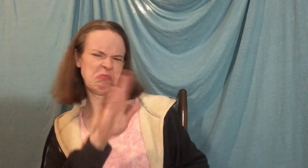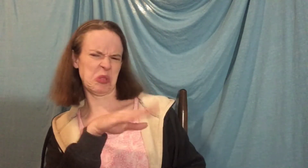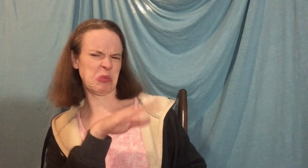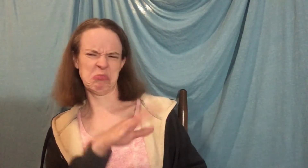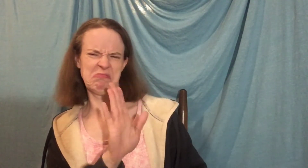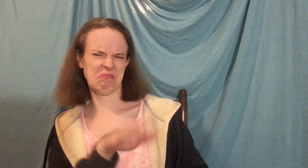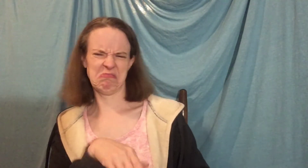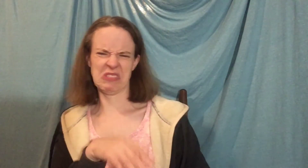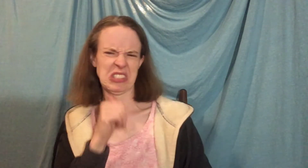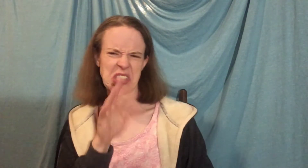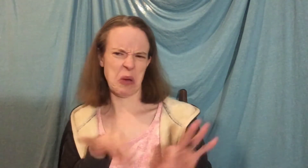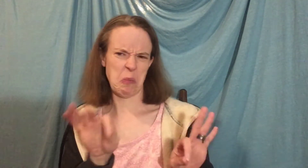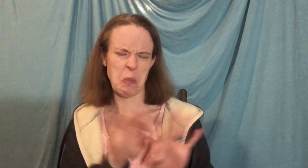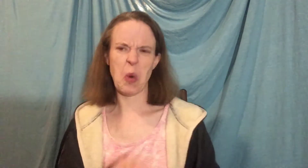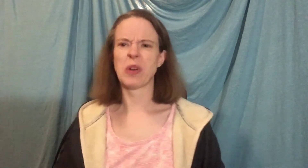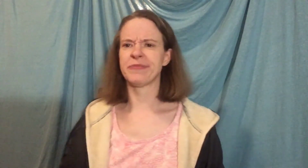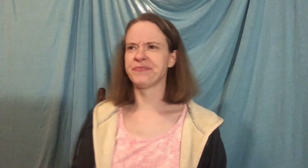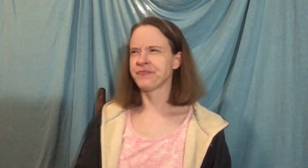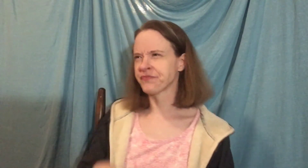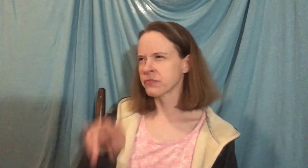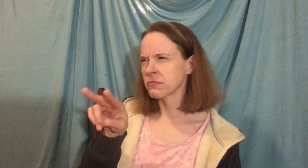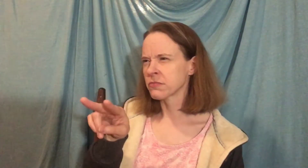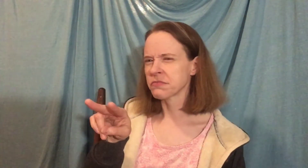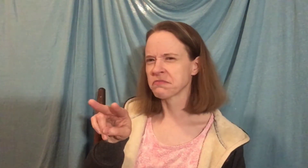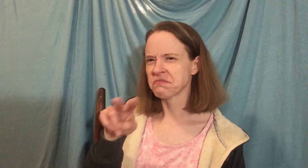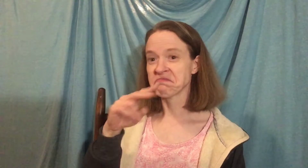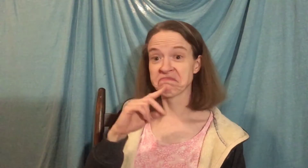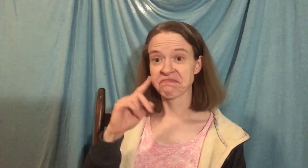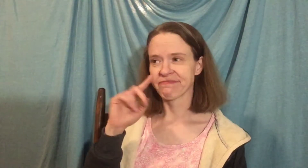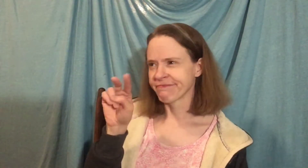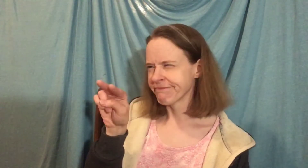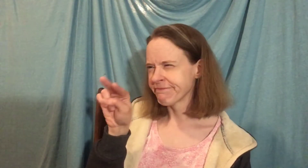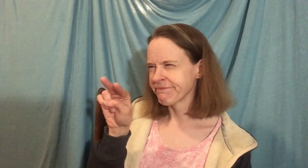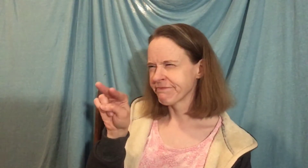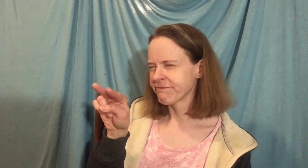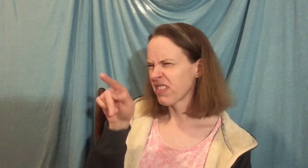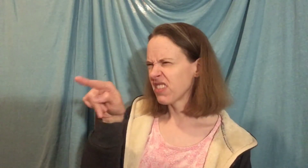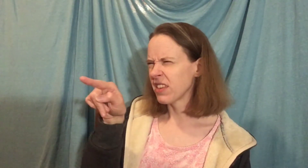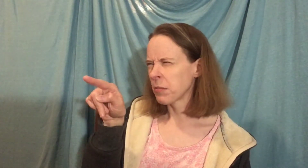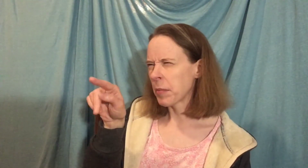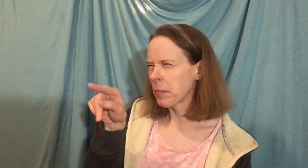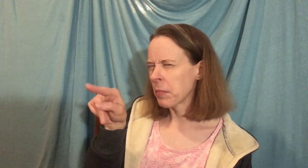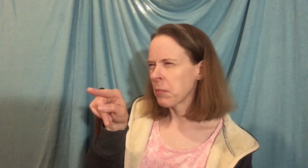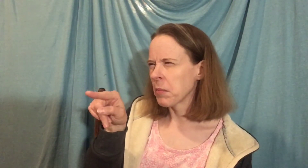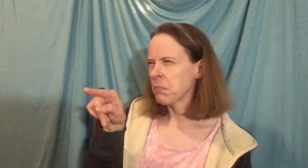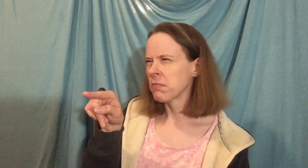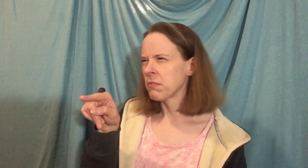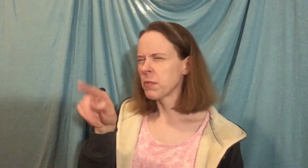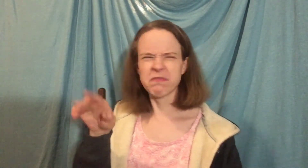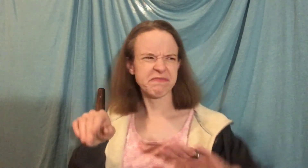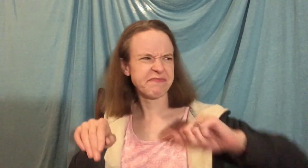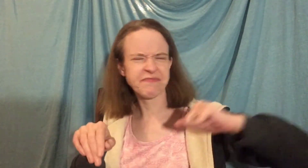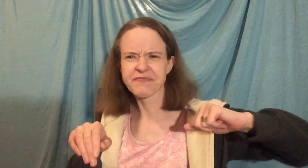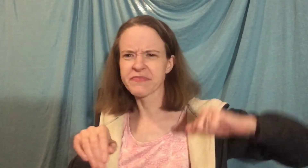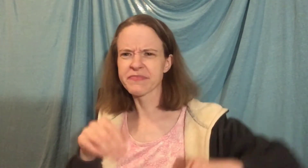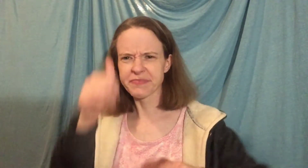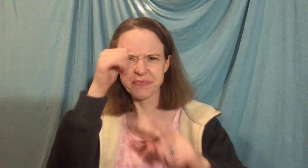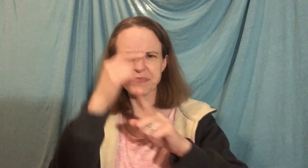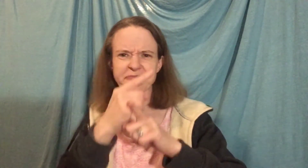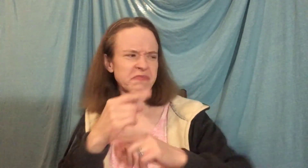"Oh, it's not a big deal. It's not important." So they watch over here, try to catch the story,